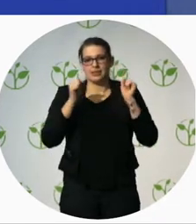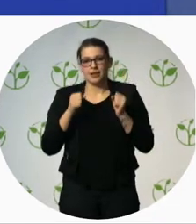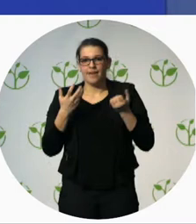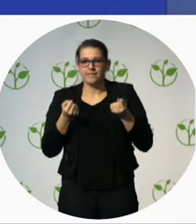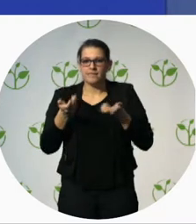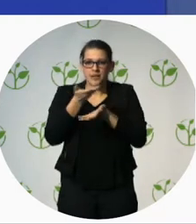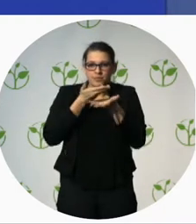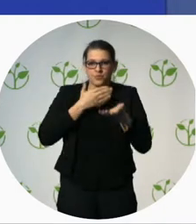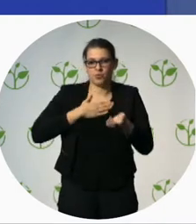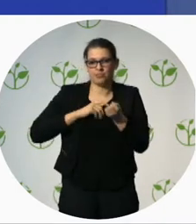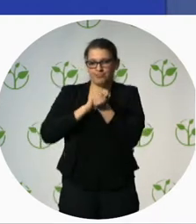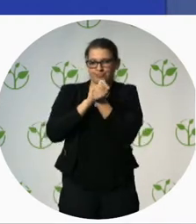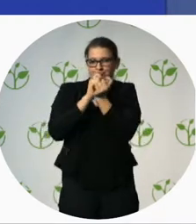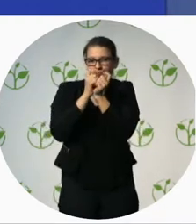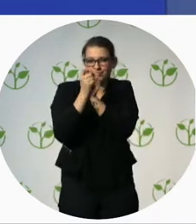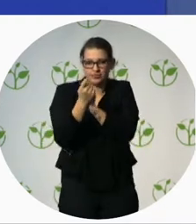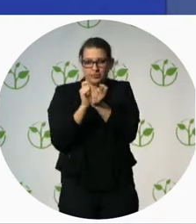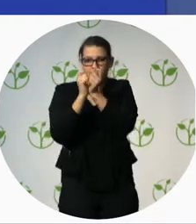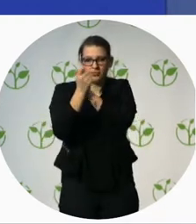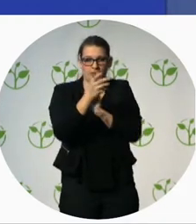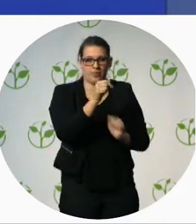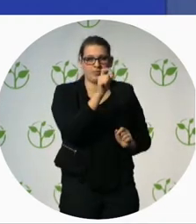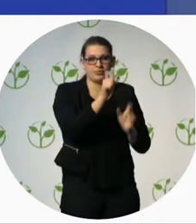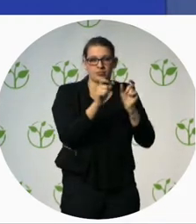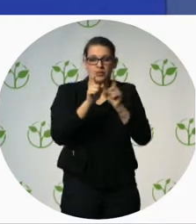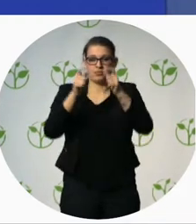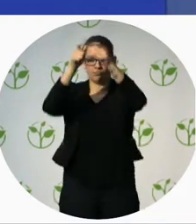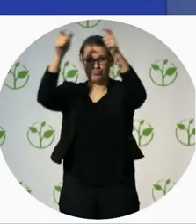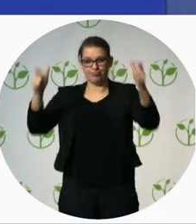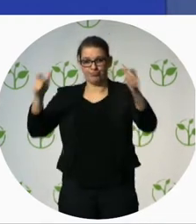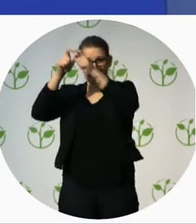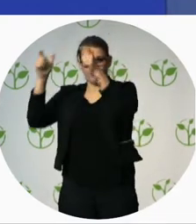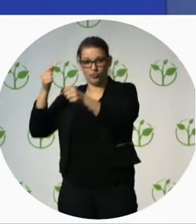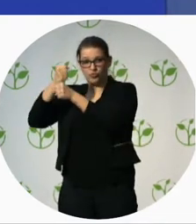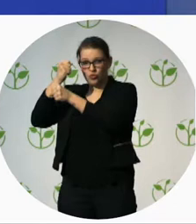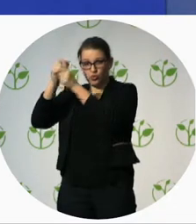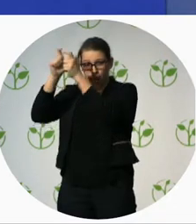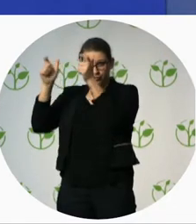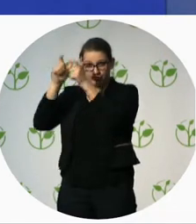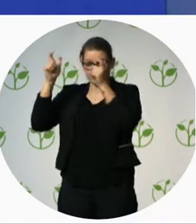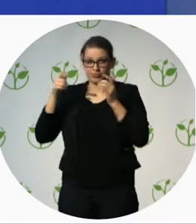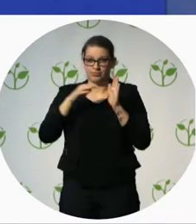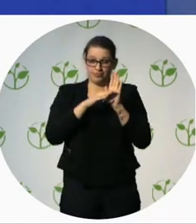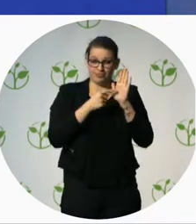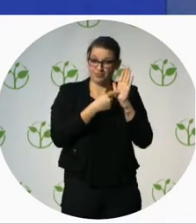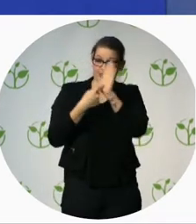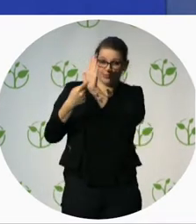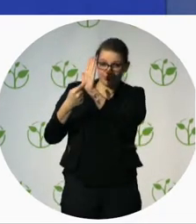economic operators will declare that they comply. Then we have public authorities checking on that